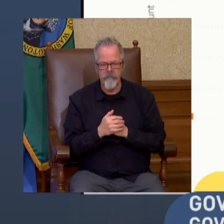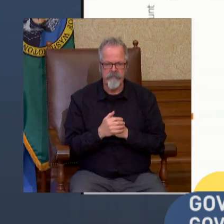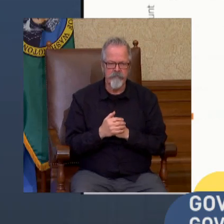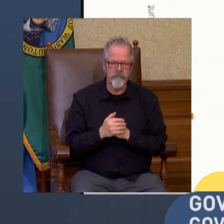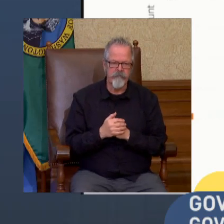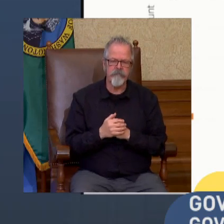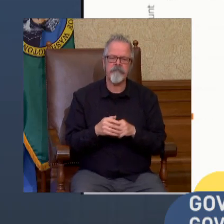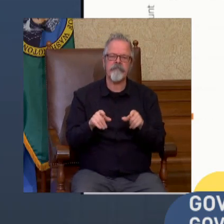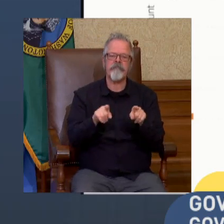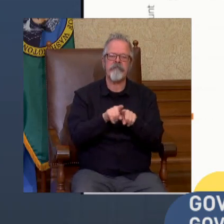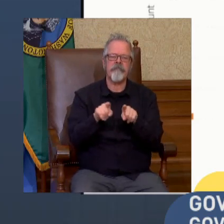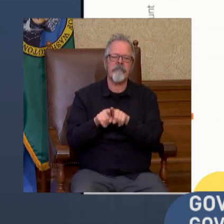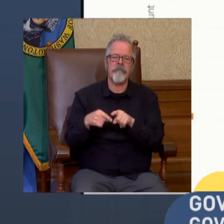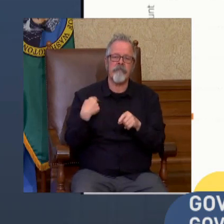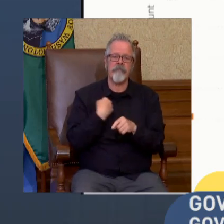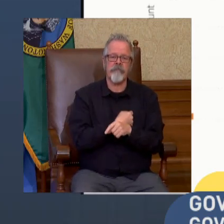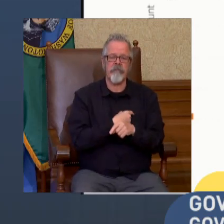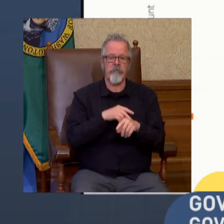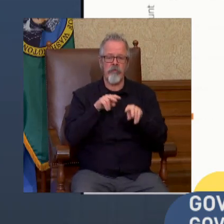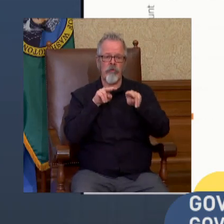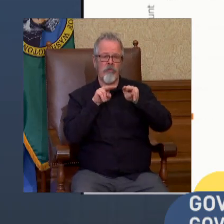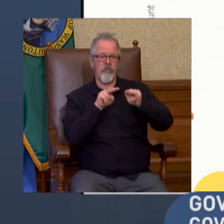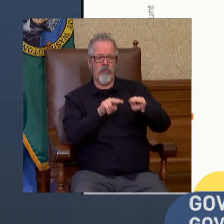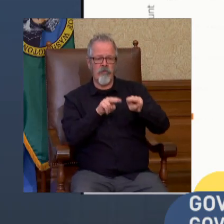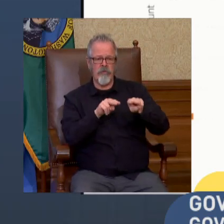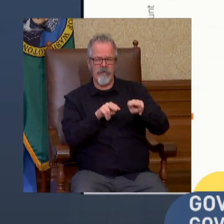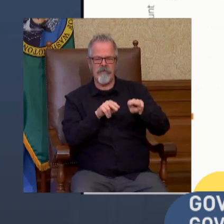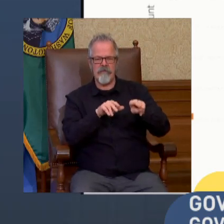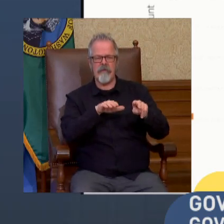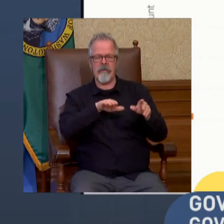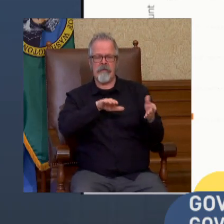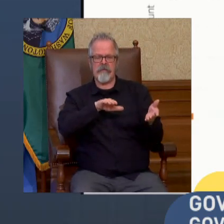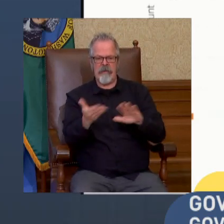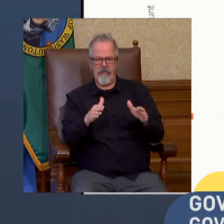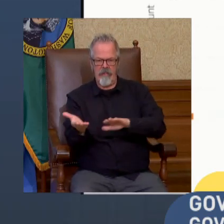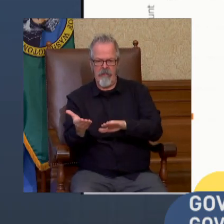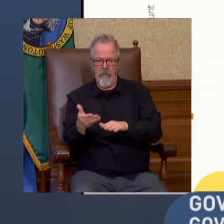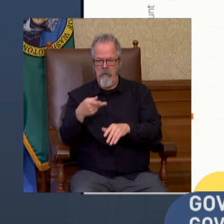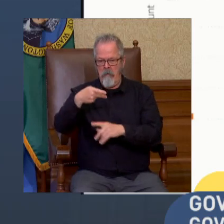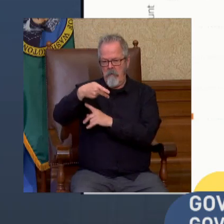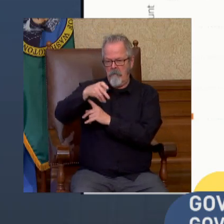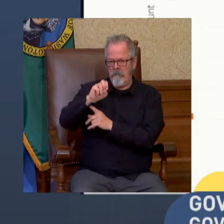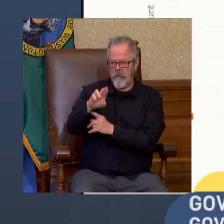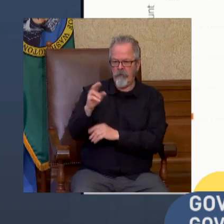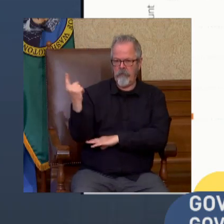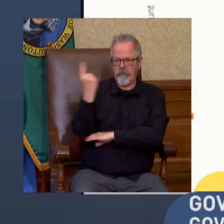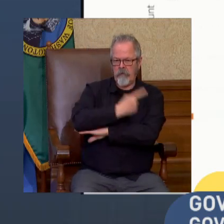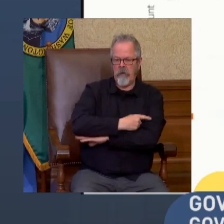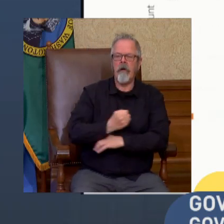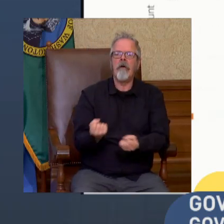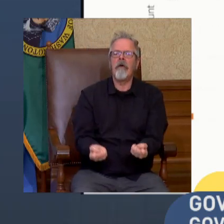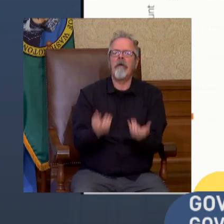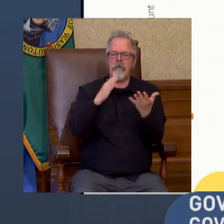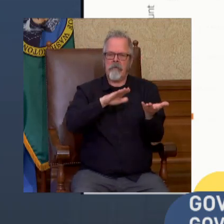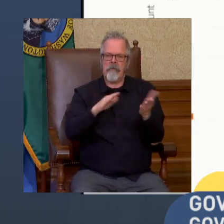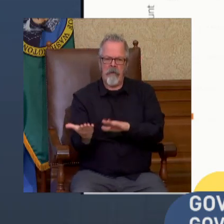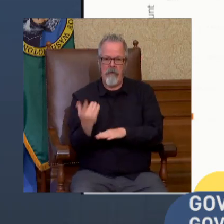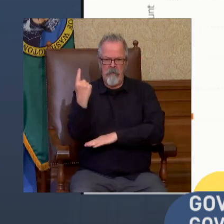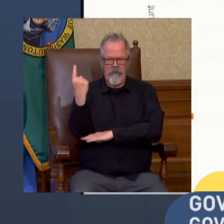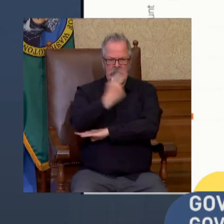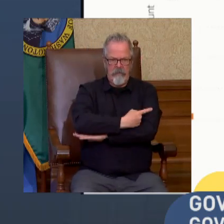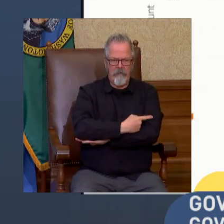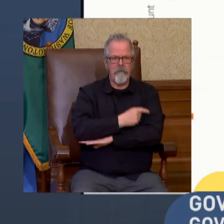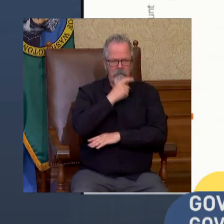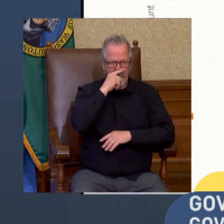So what this graph shows is it shows the deaths that happen judged by the date that a person's illness